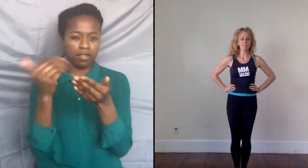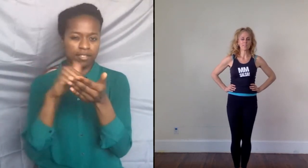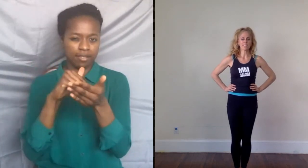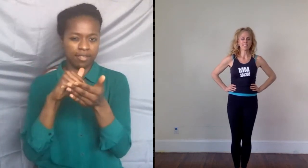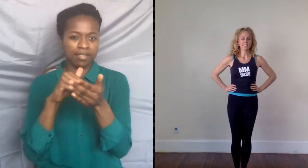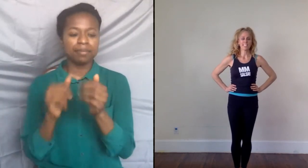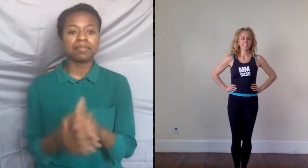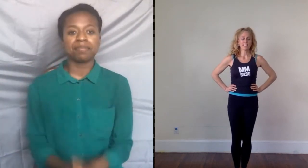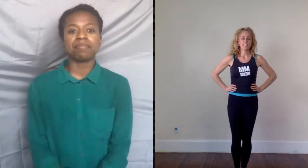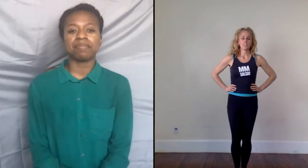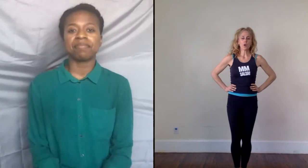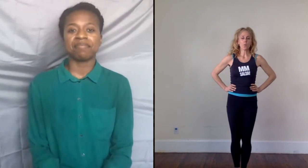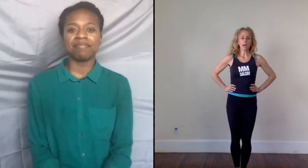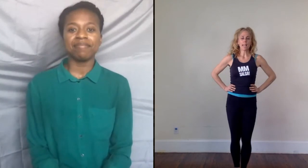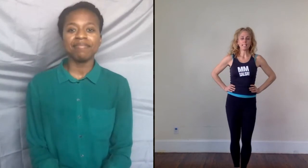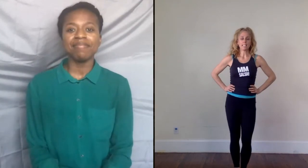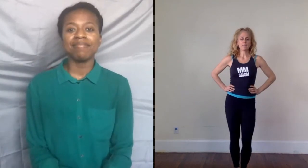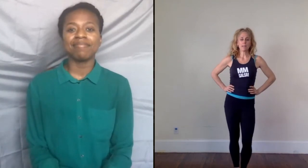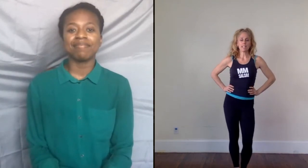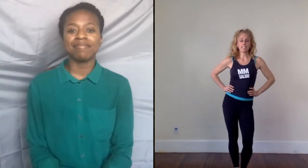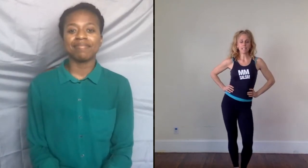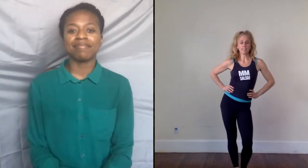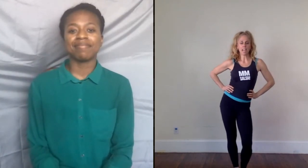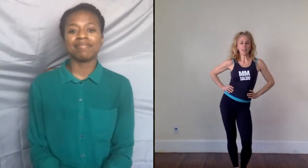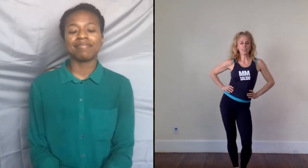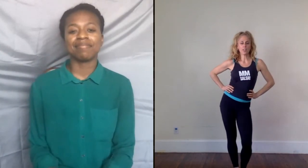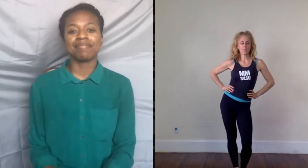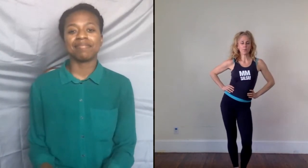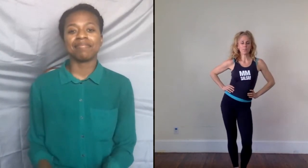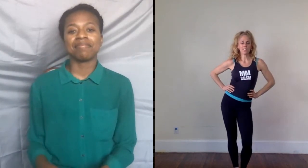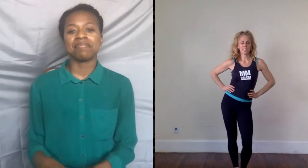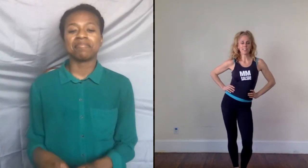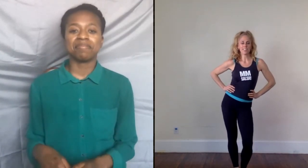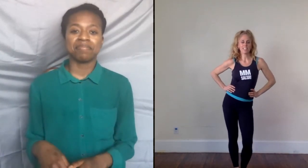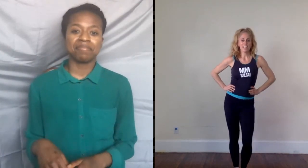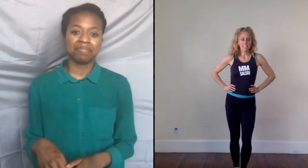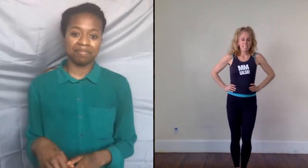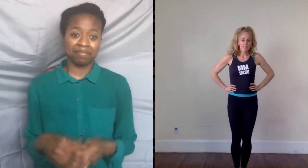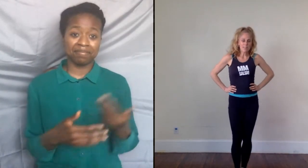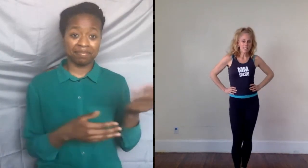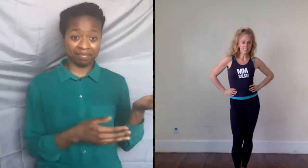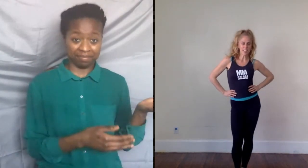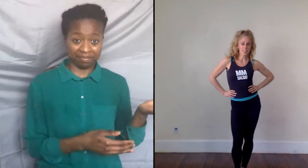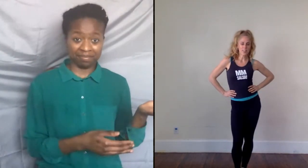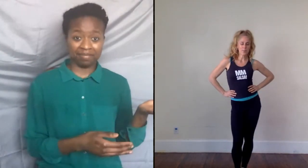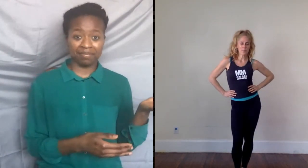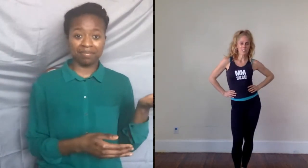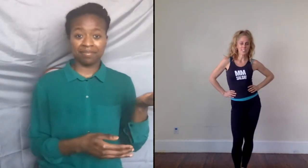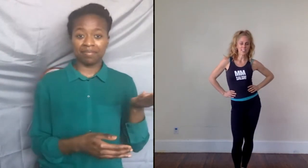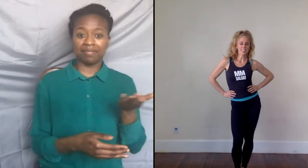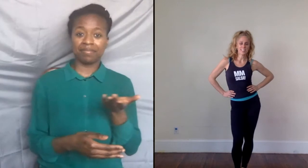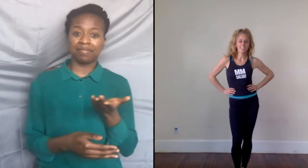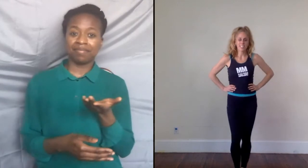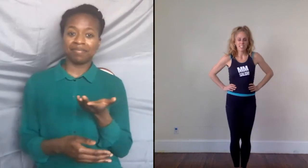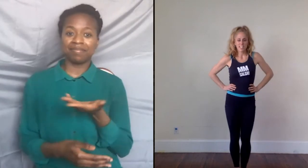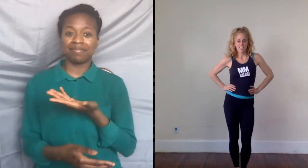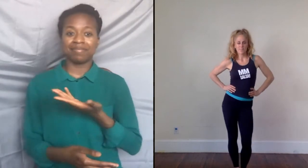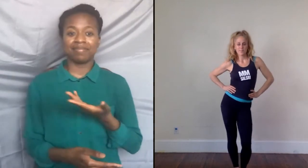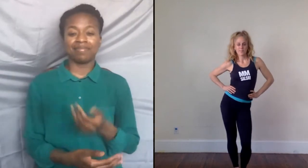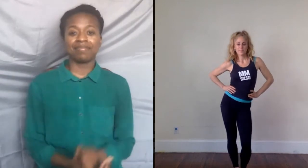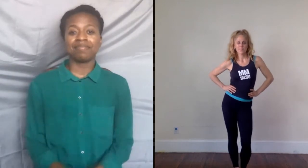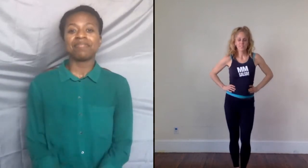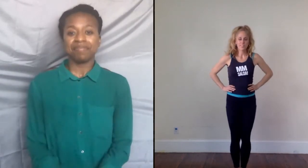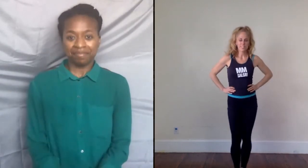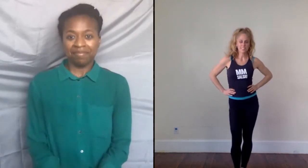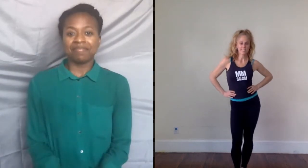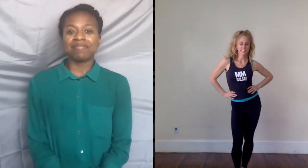step. So my knee bends and the other hip pushes out. Knee bends, other hip pushes out.